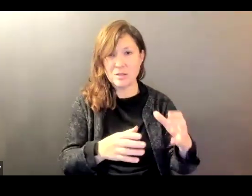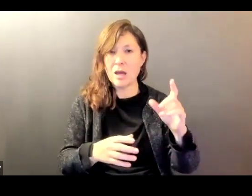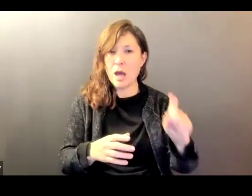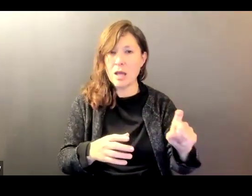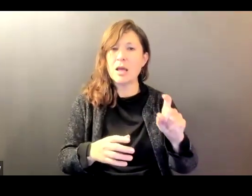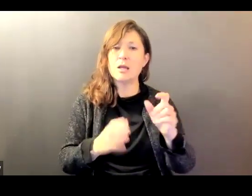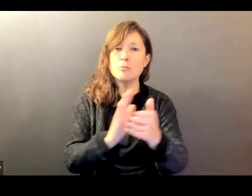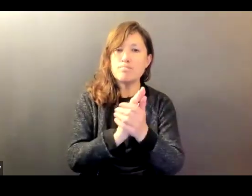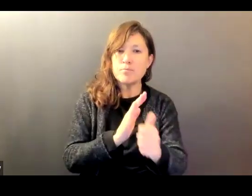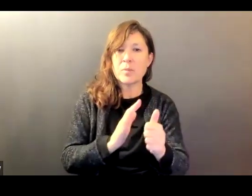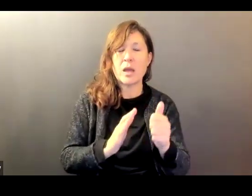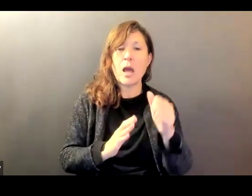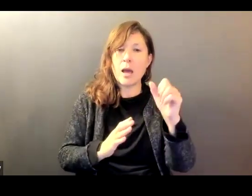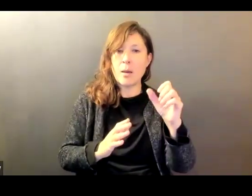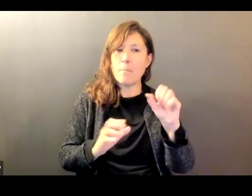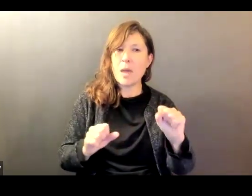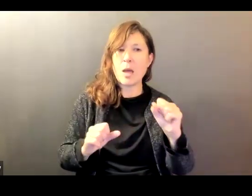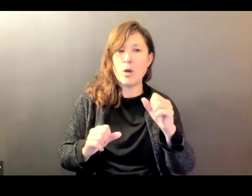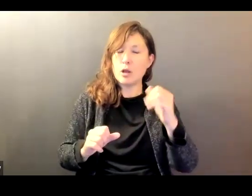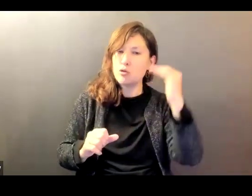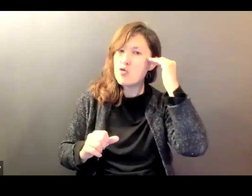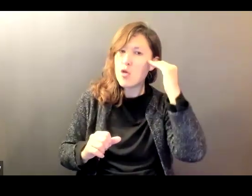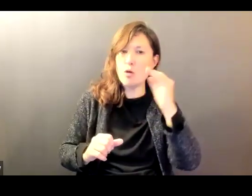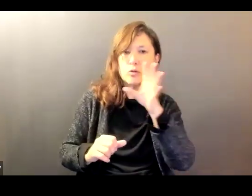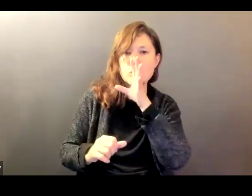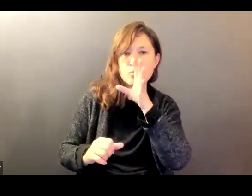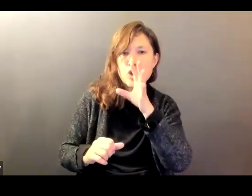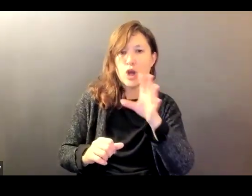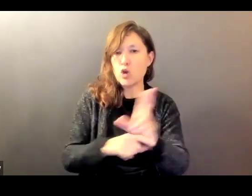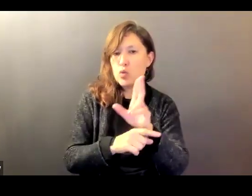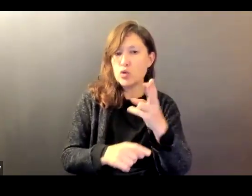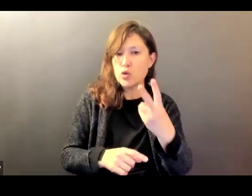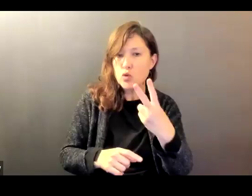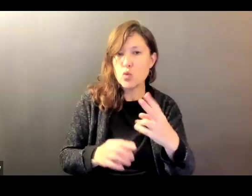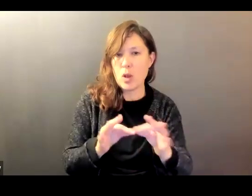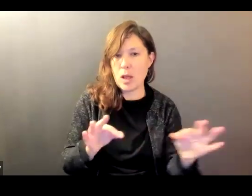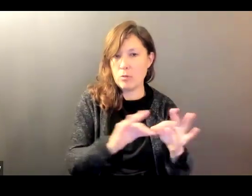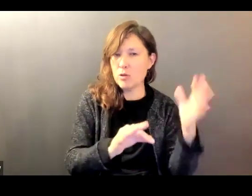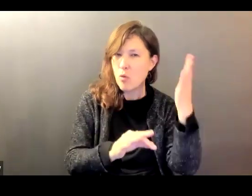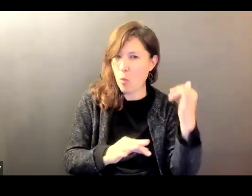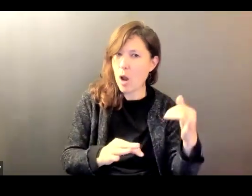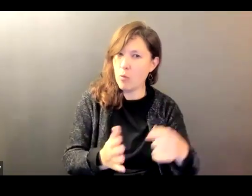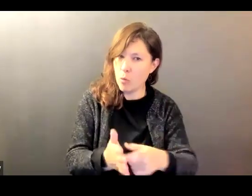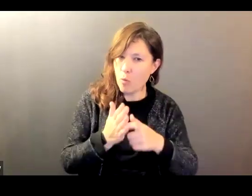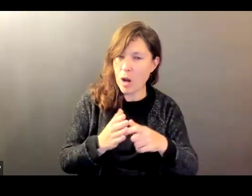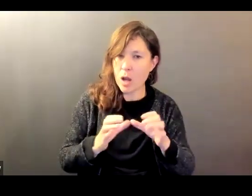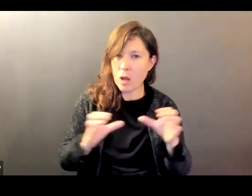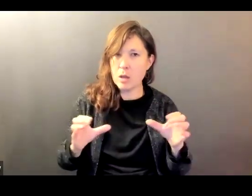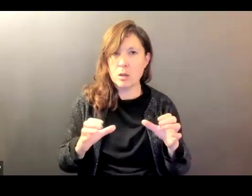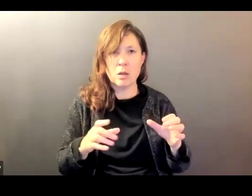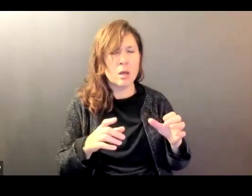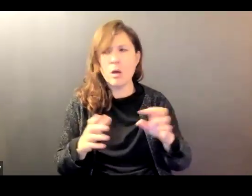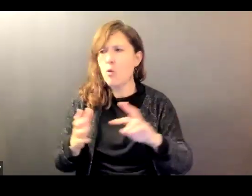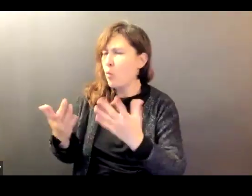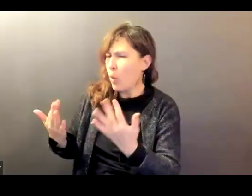two languages. That's why that certification or that endorsement is required. So the second certification would be in the